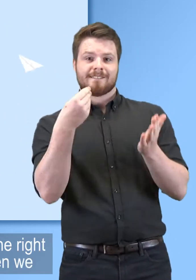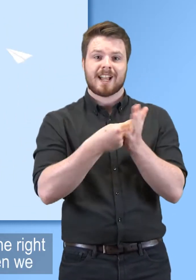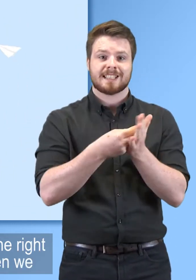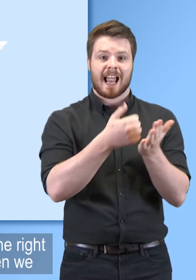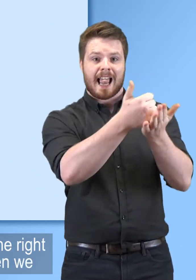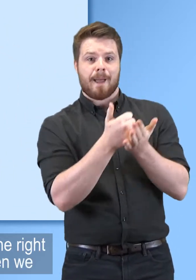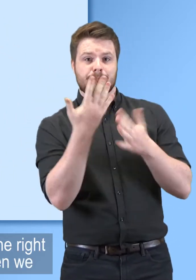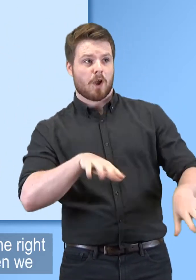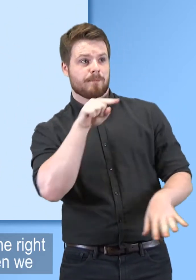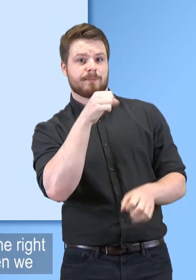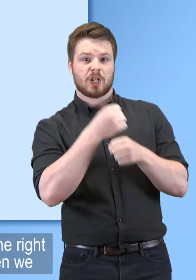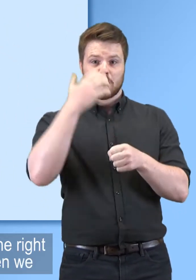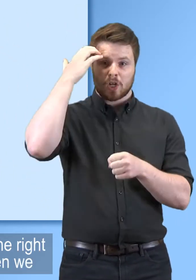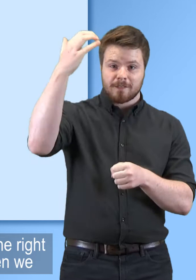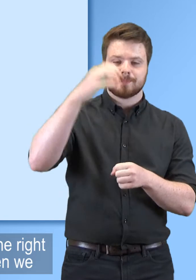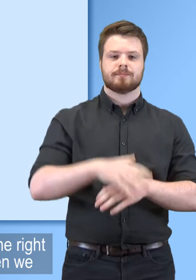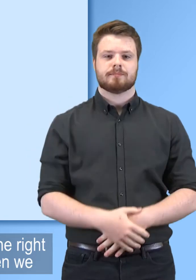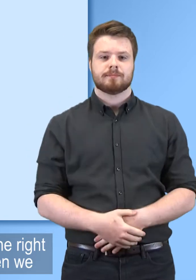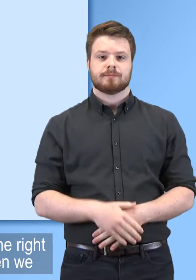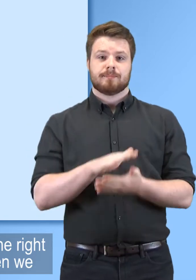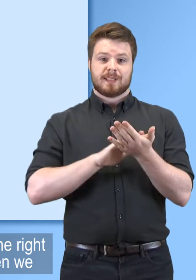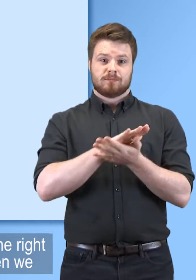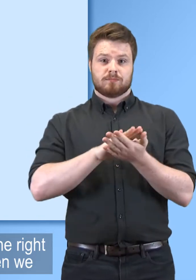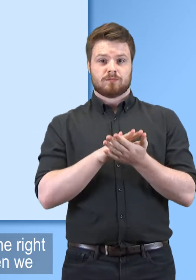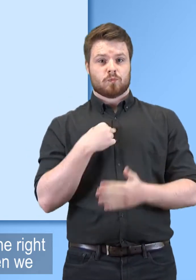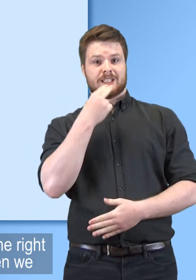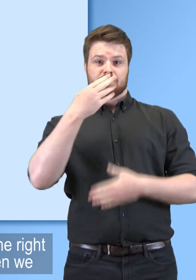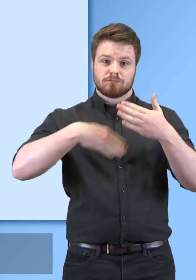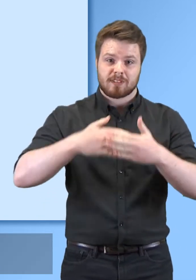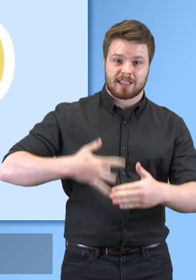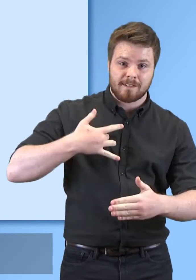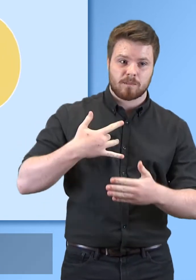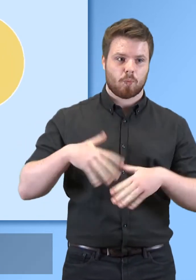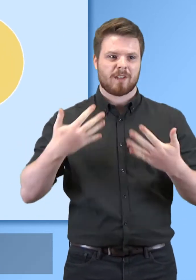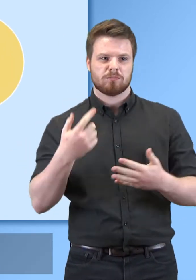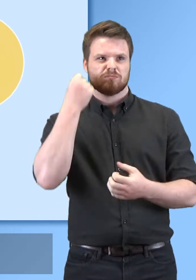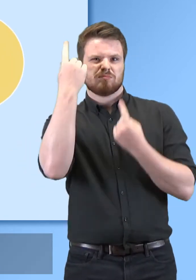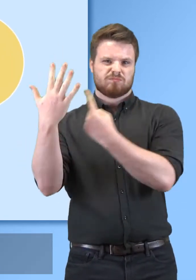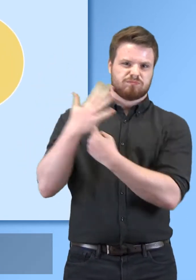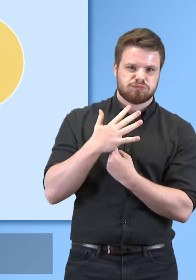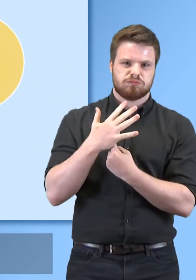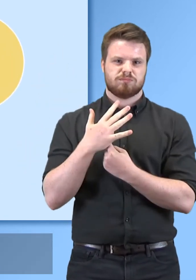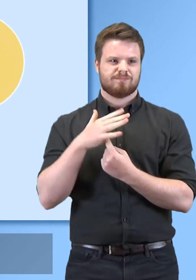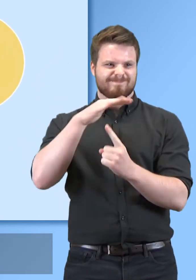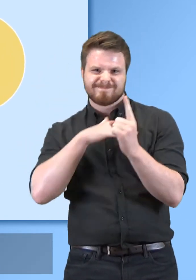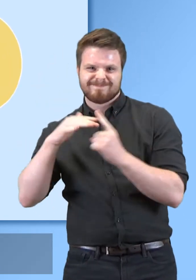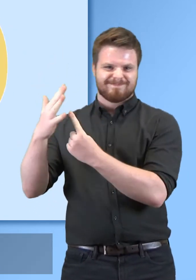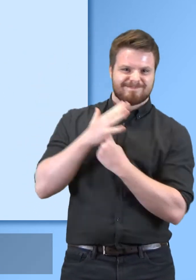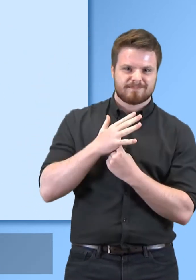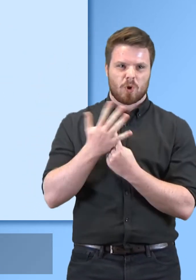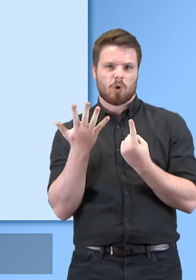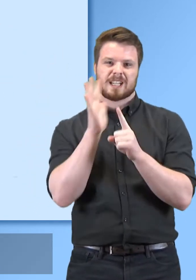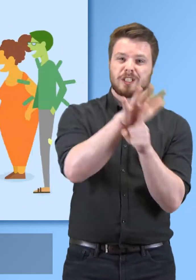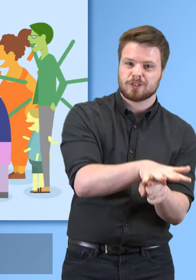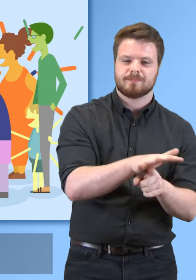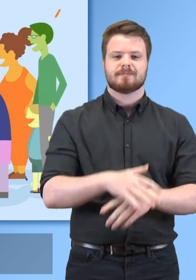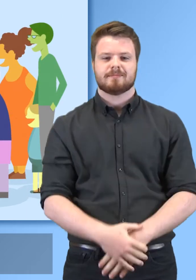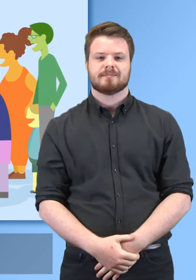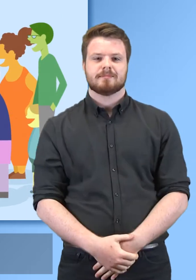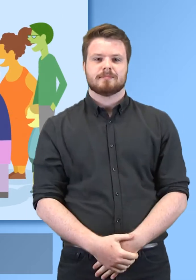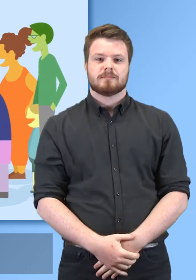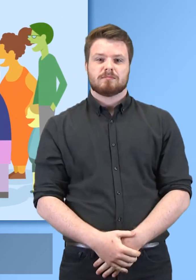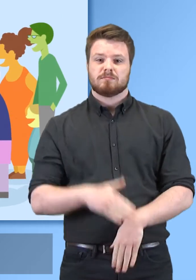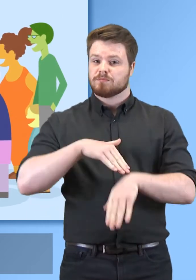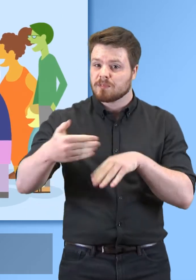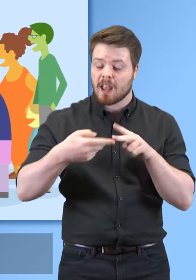security means we all have the right to get financial help from our governments when we need it to live, without prejudice,